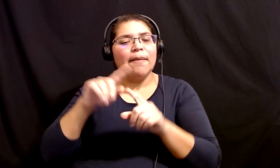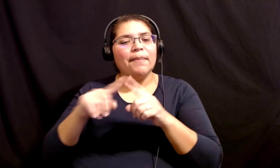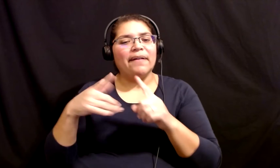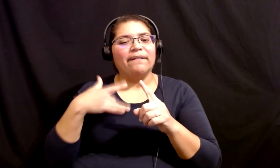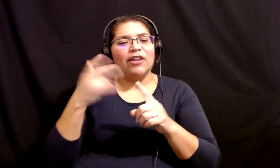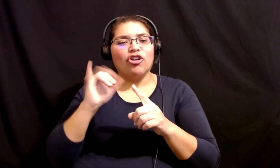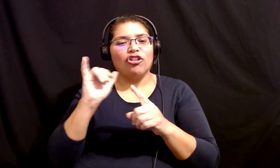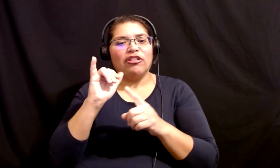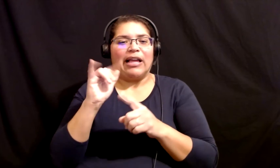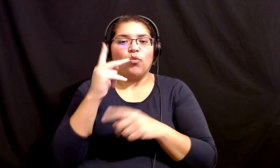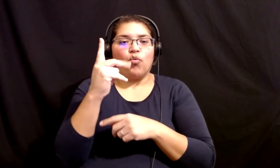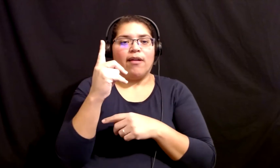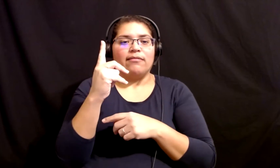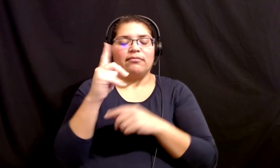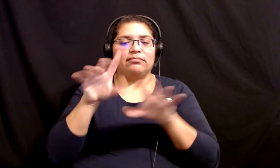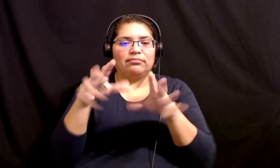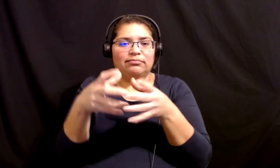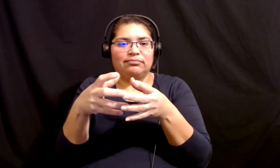one bucket to me.